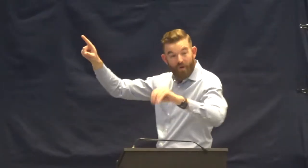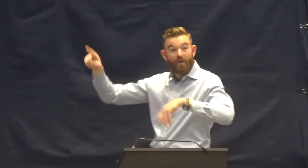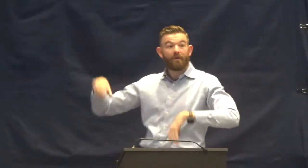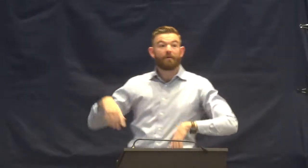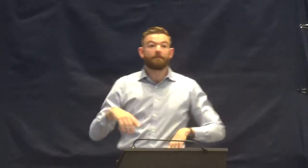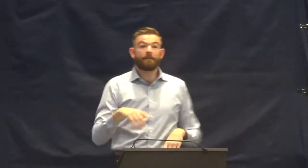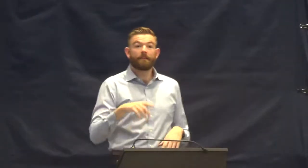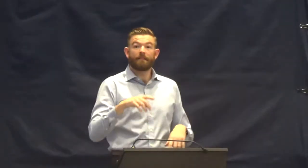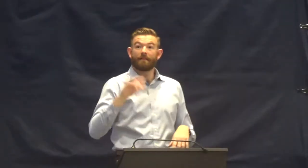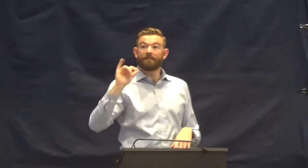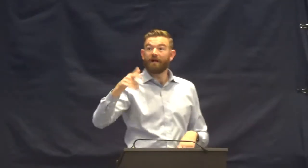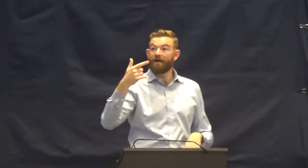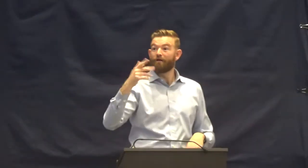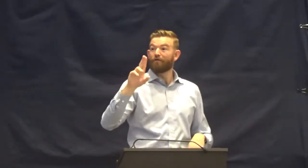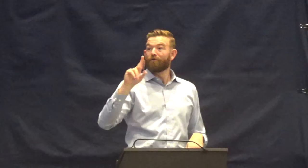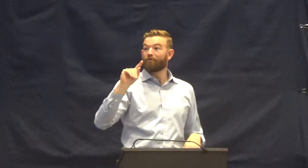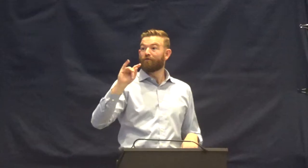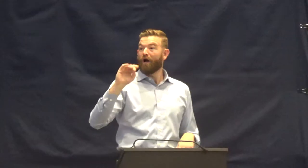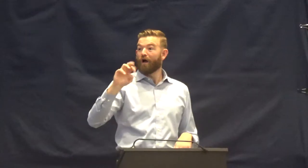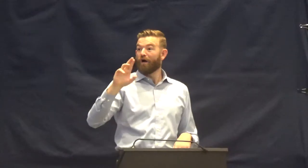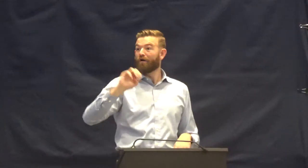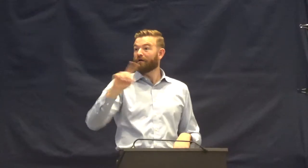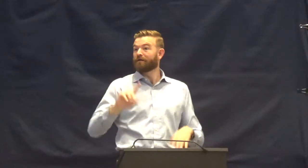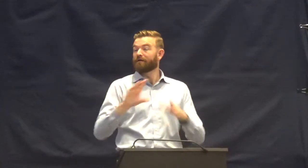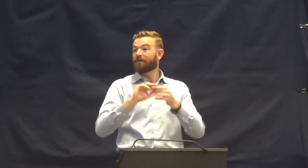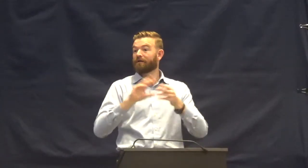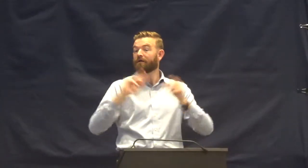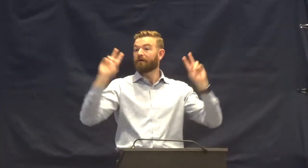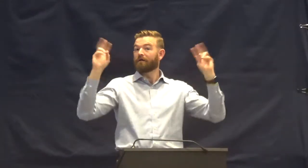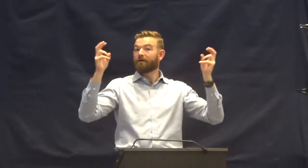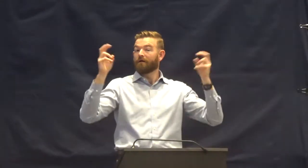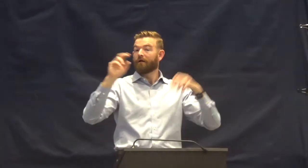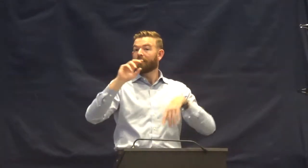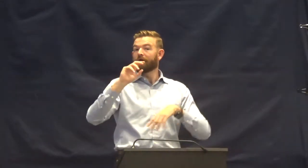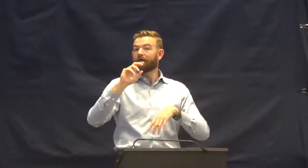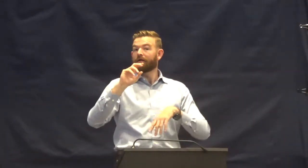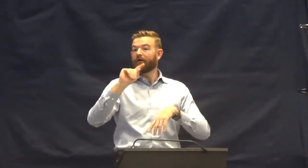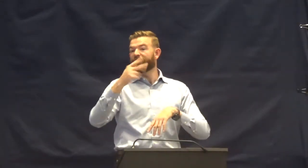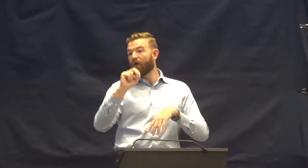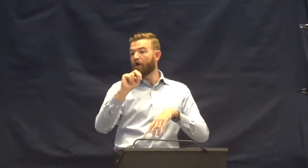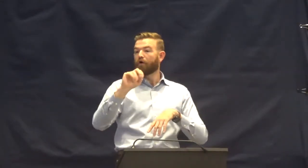are persecuted. It's from those who are wealthy and powerful.